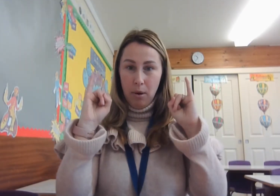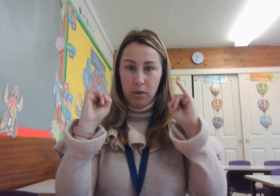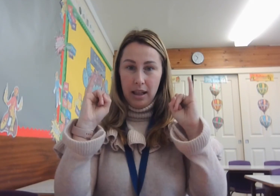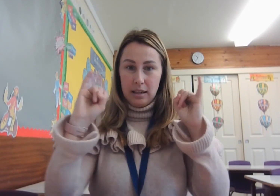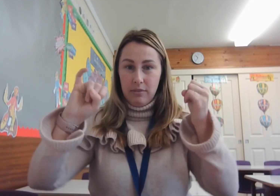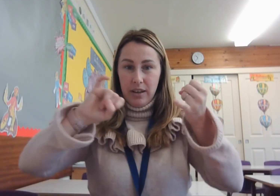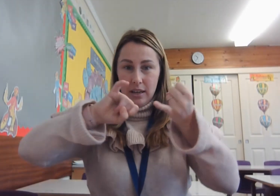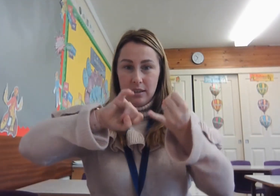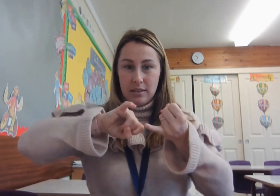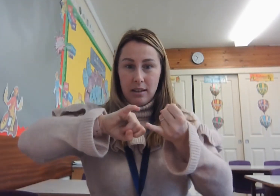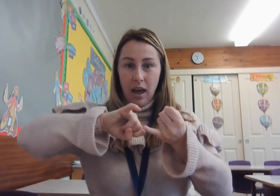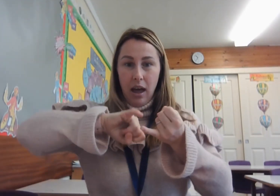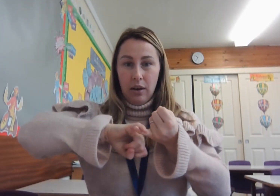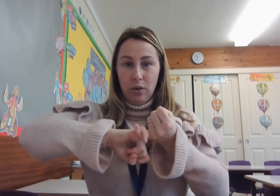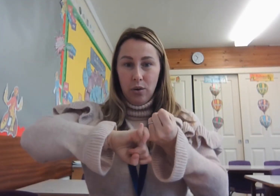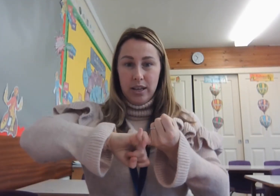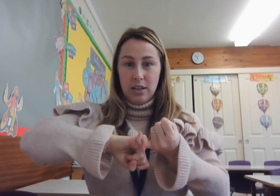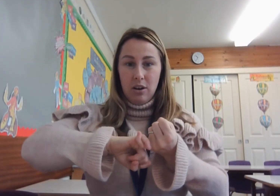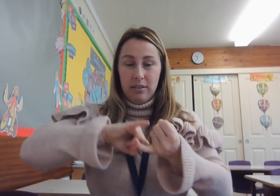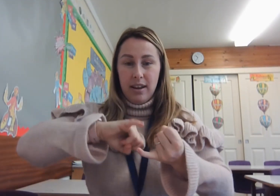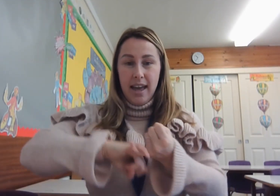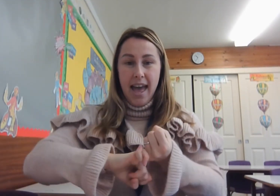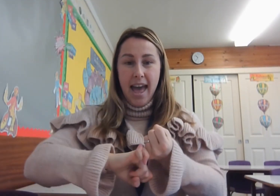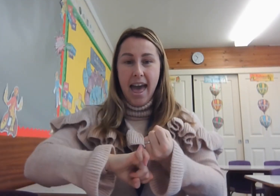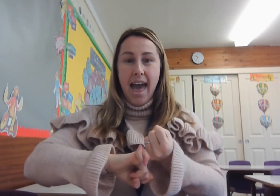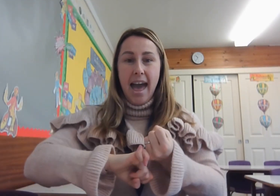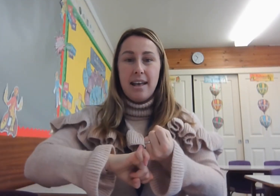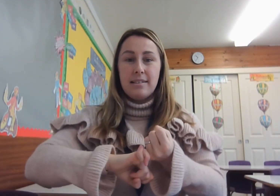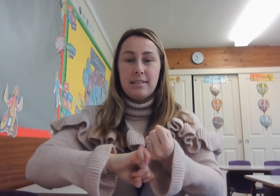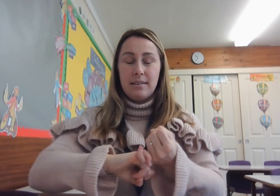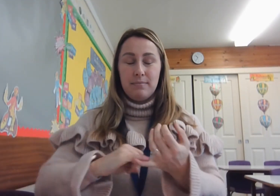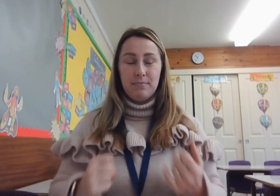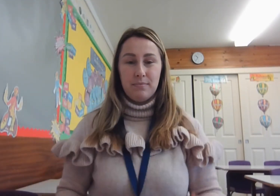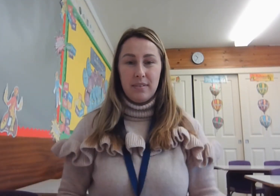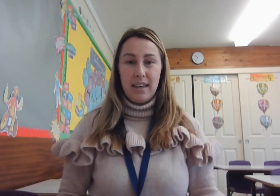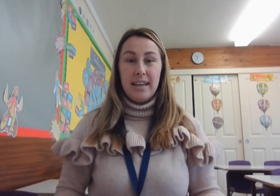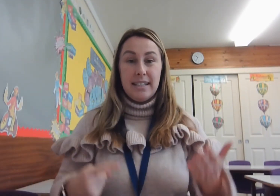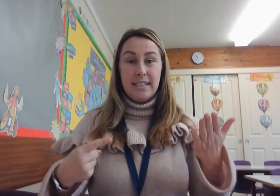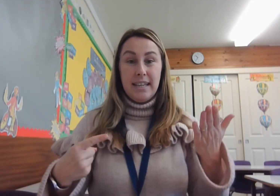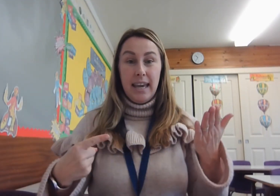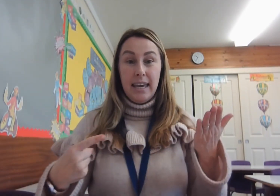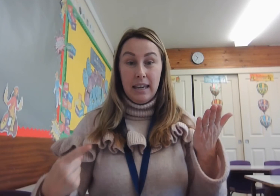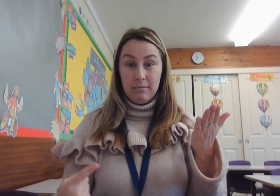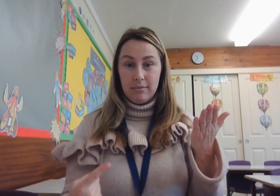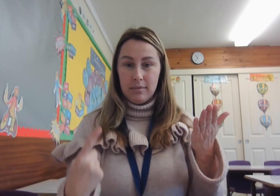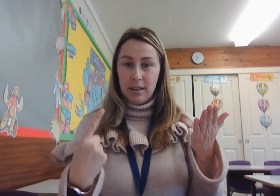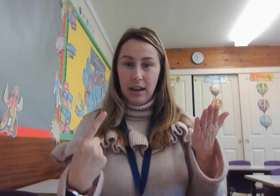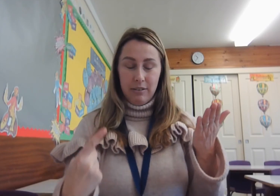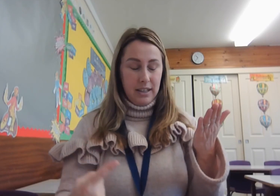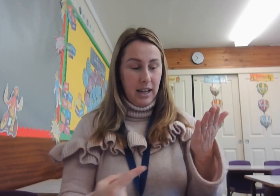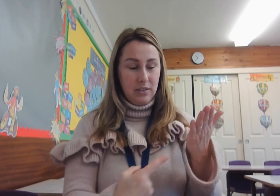our little fingers and hook it on, S. T, our index